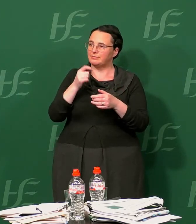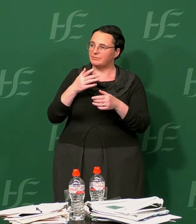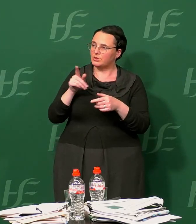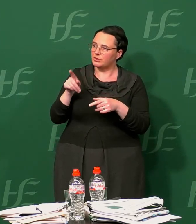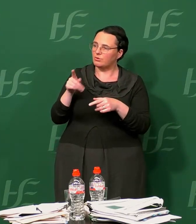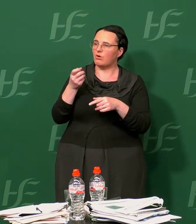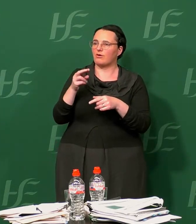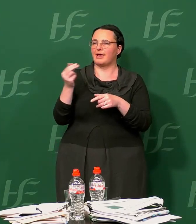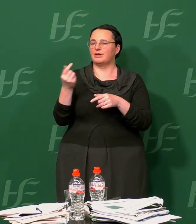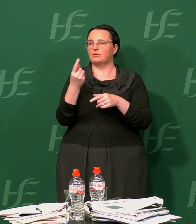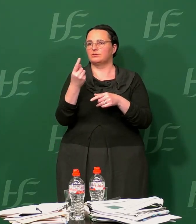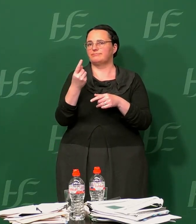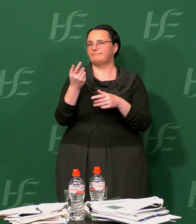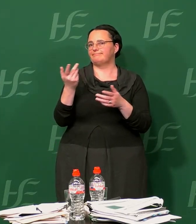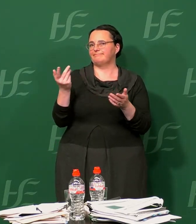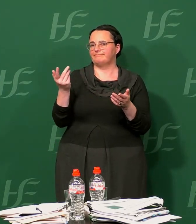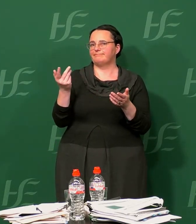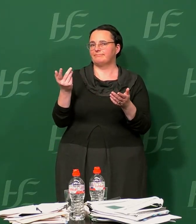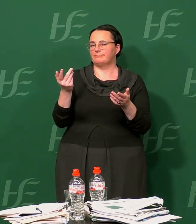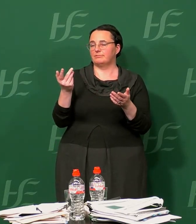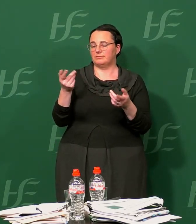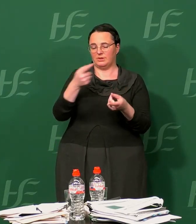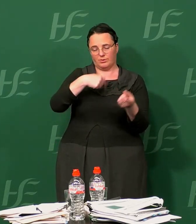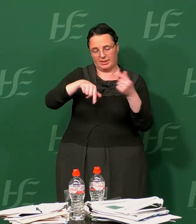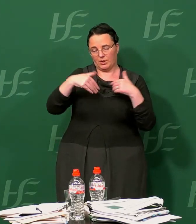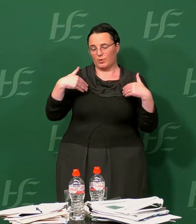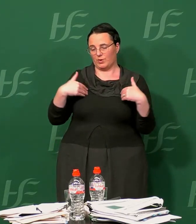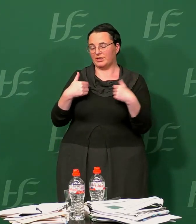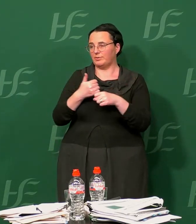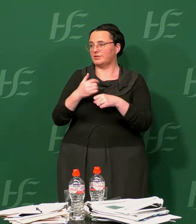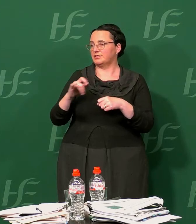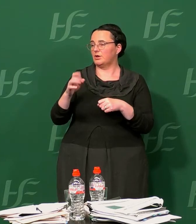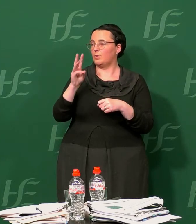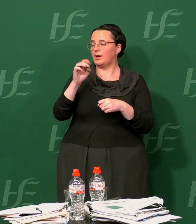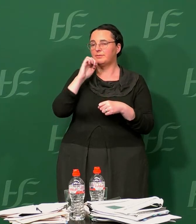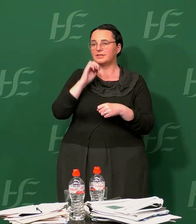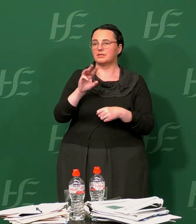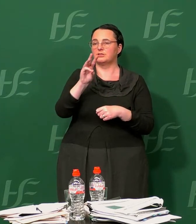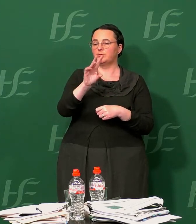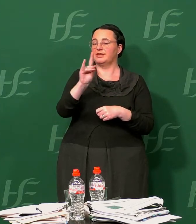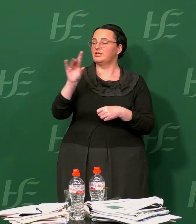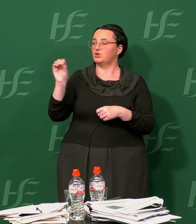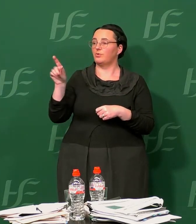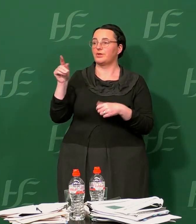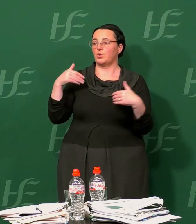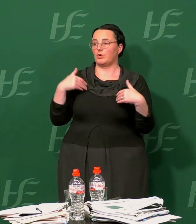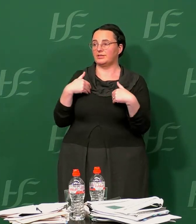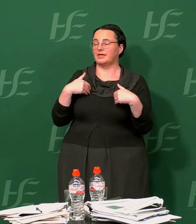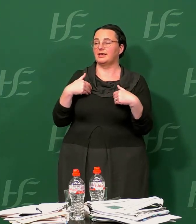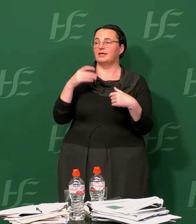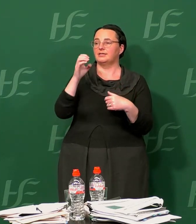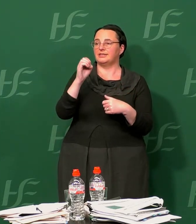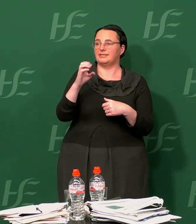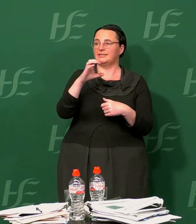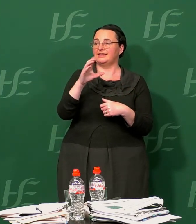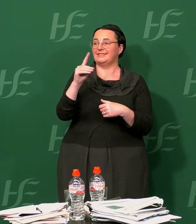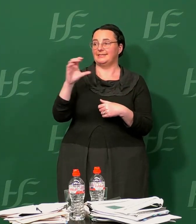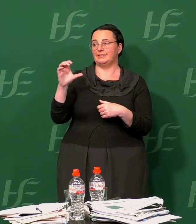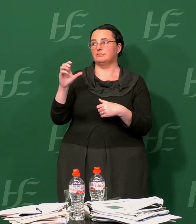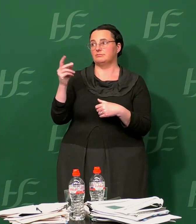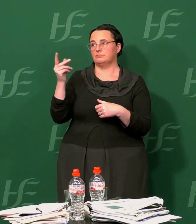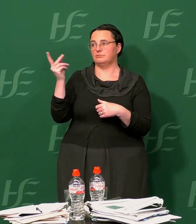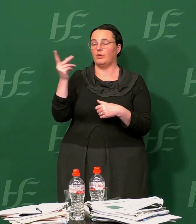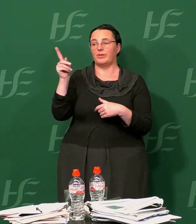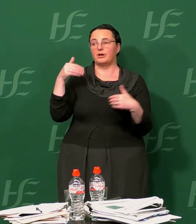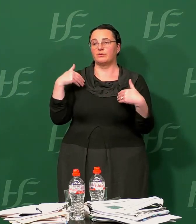today that we're worried about this because the WHO are very worried, and the ECDC are too, and some significant